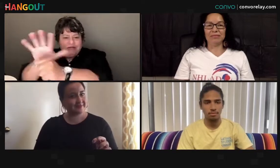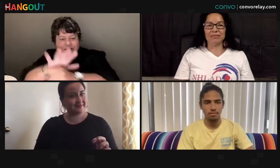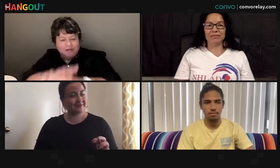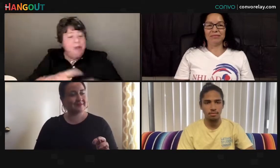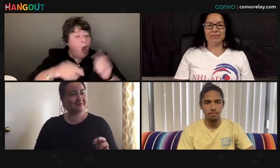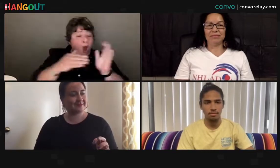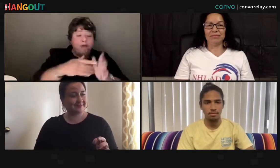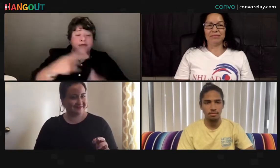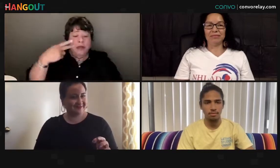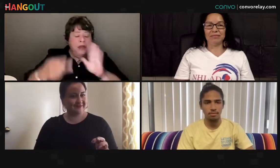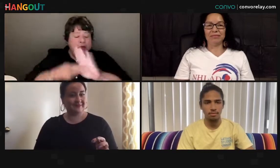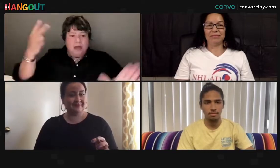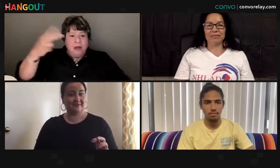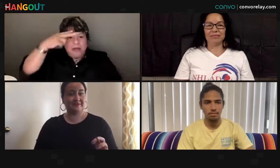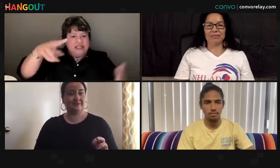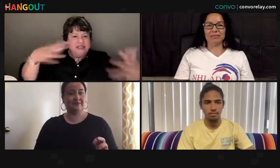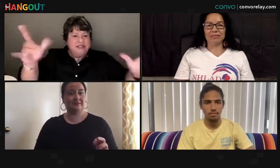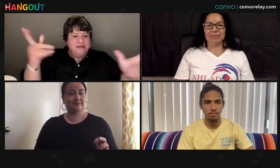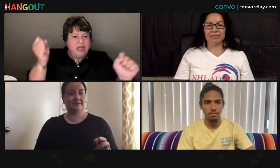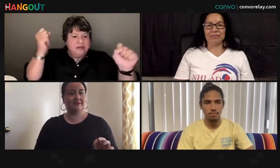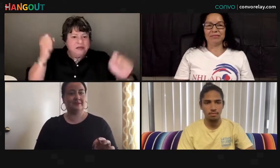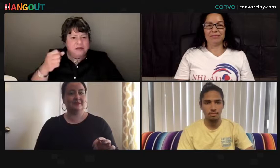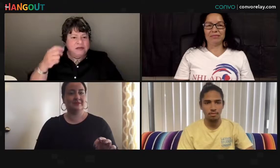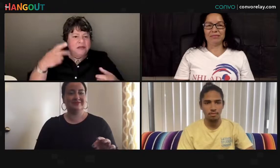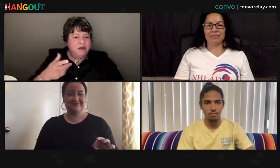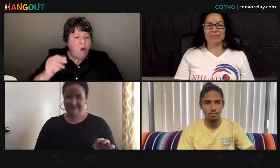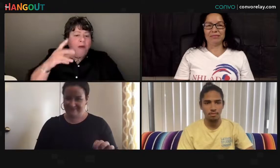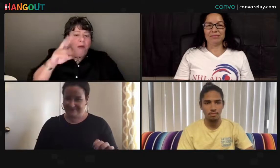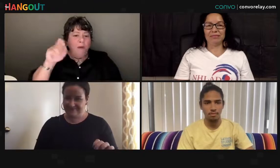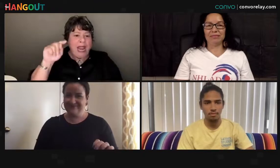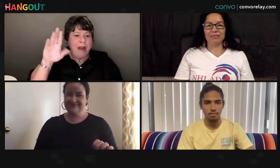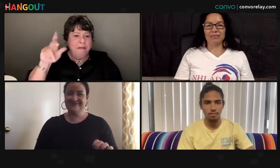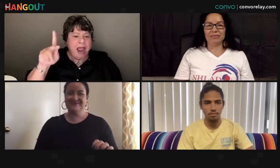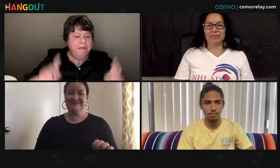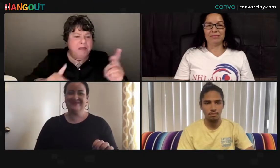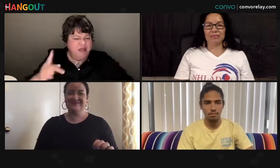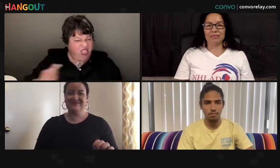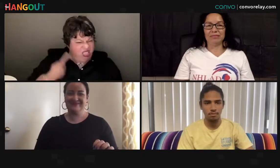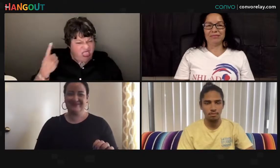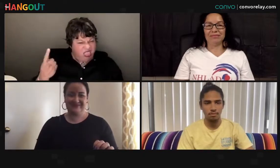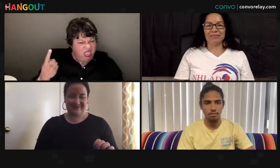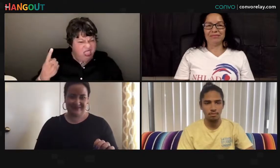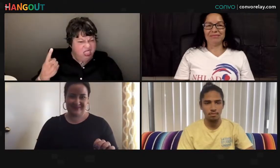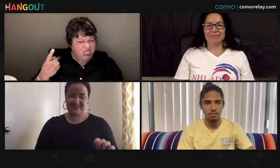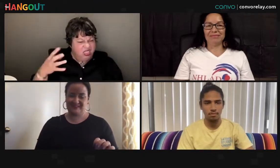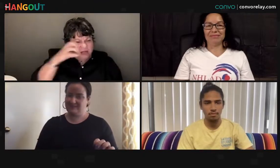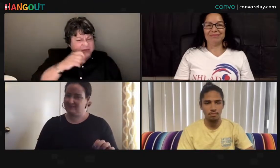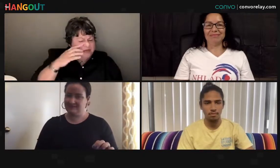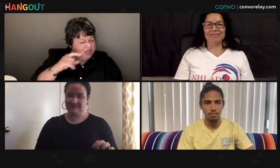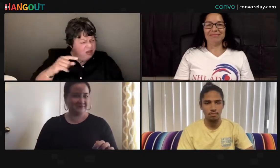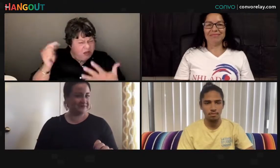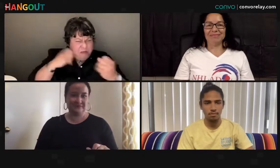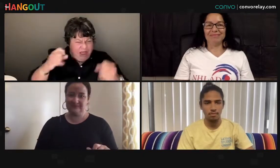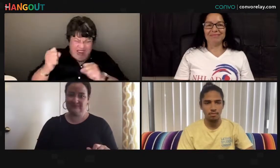different backgrounds. And you can get labeled as a Mexican or even like wetback, even. I'm still